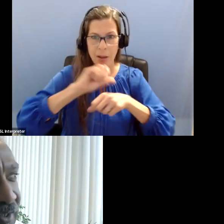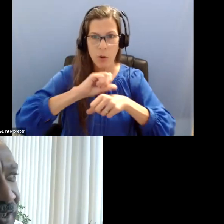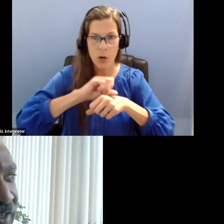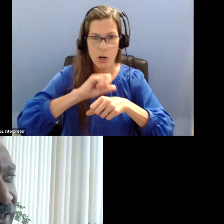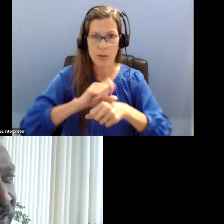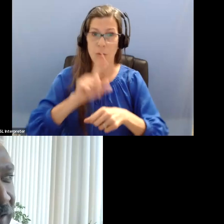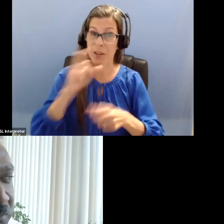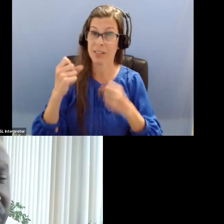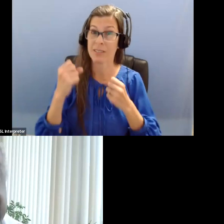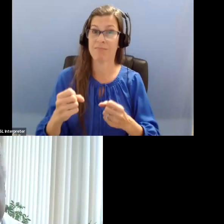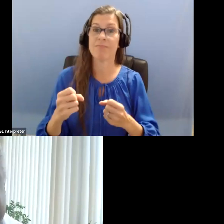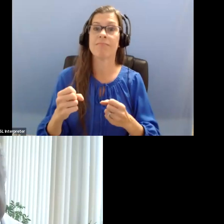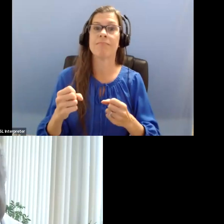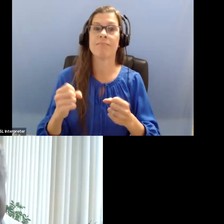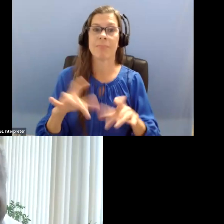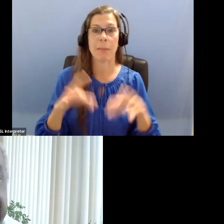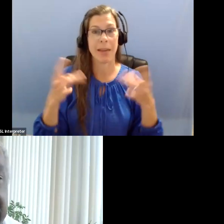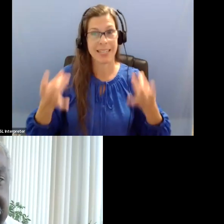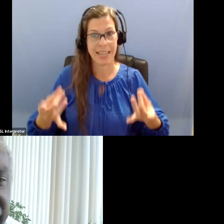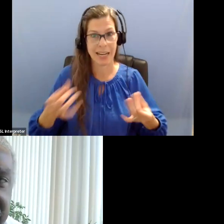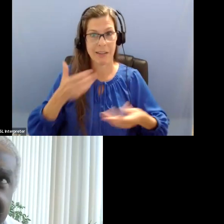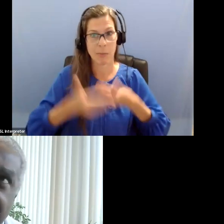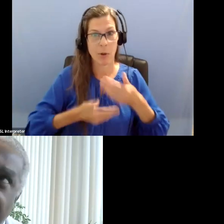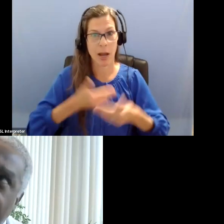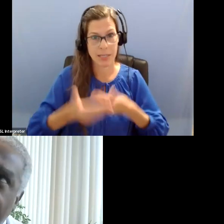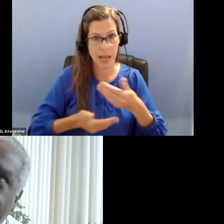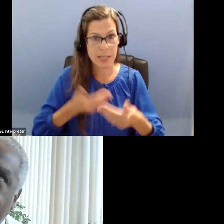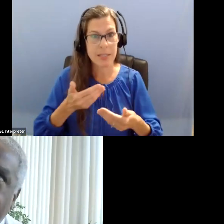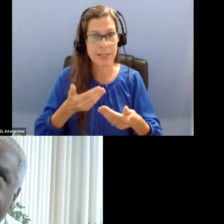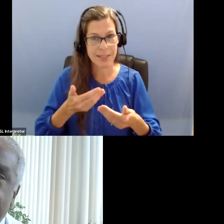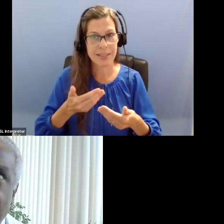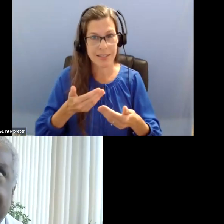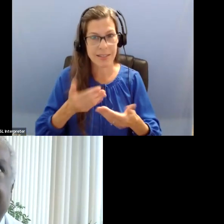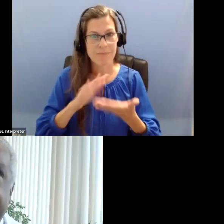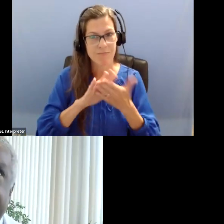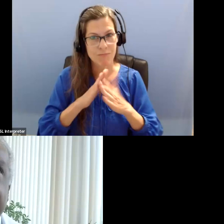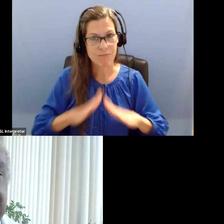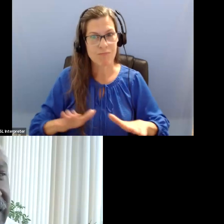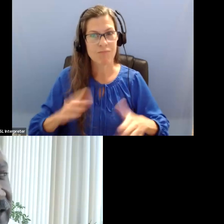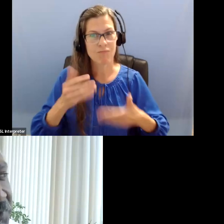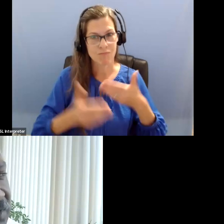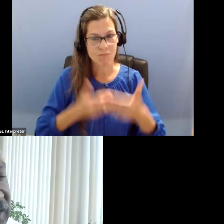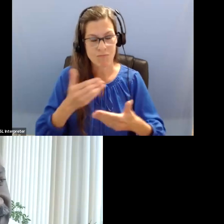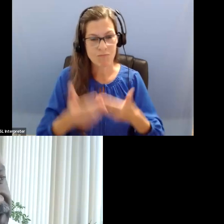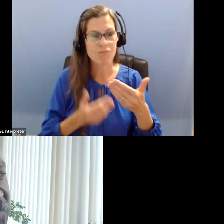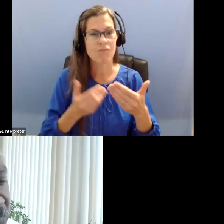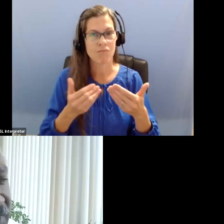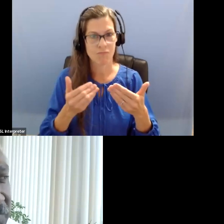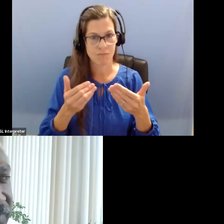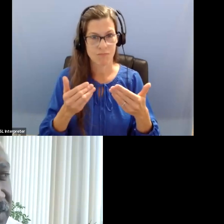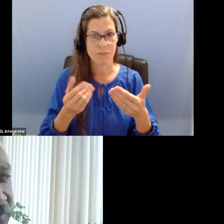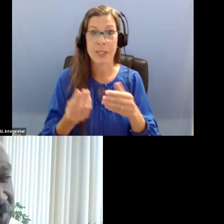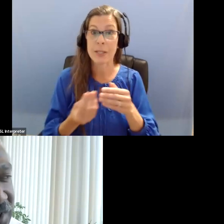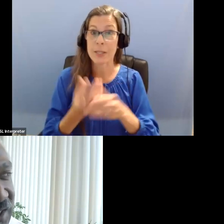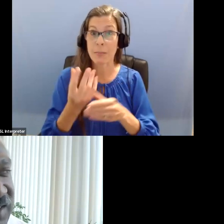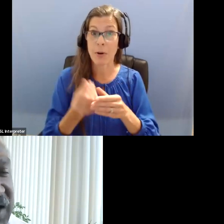meditative process. And in doing it, particularly in the spring